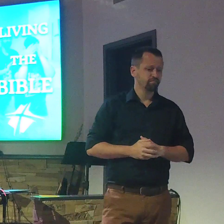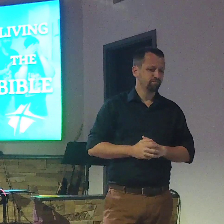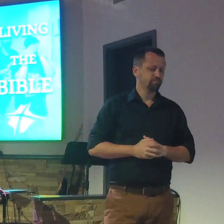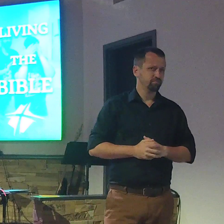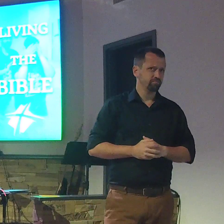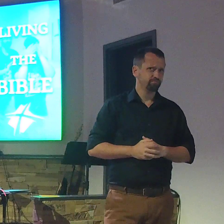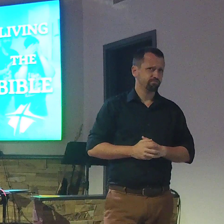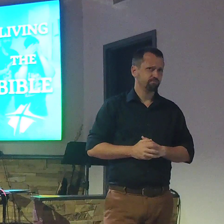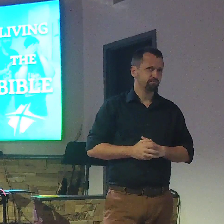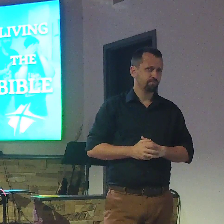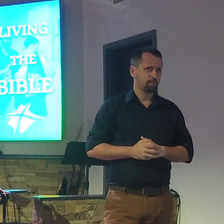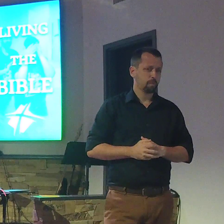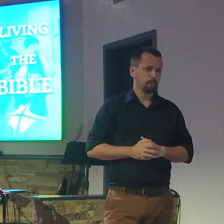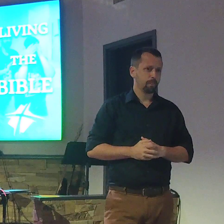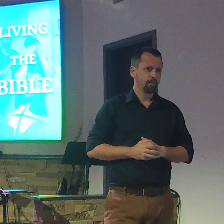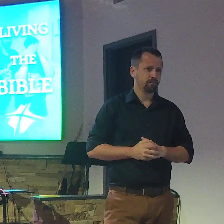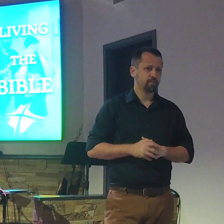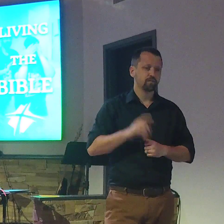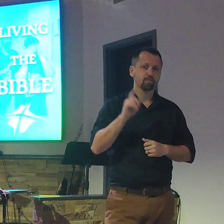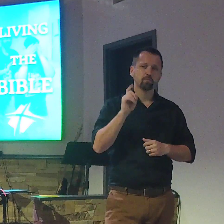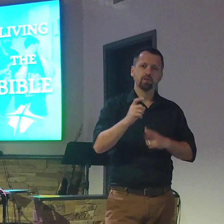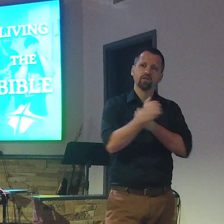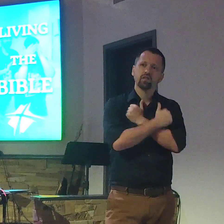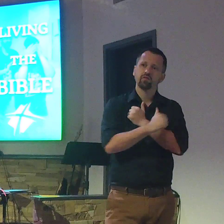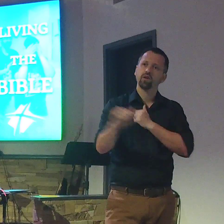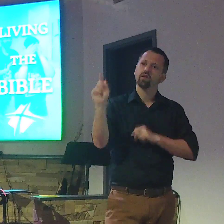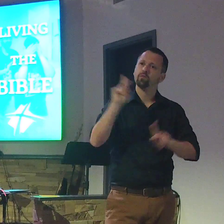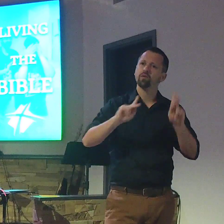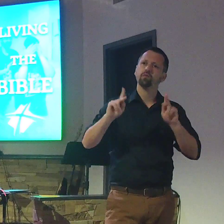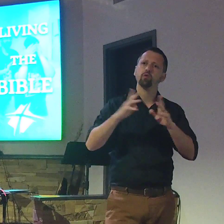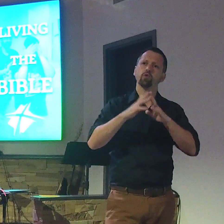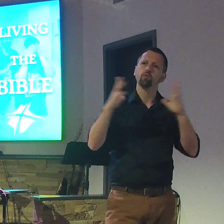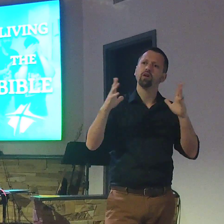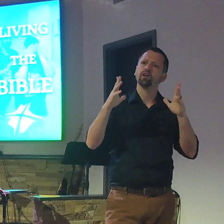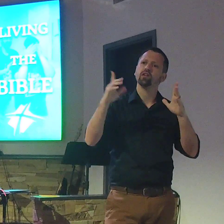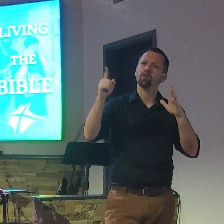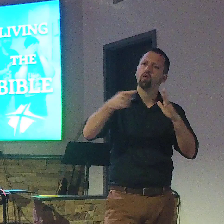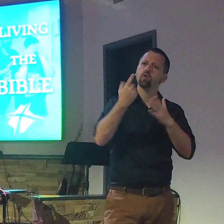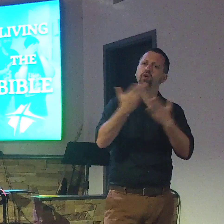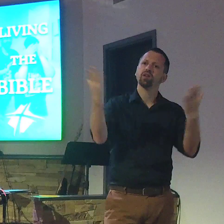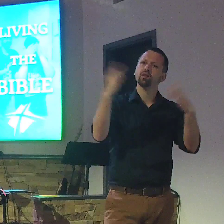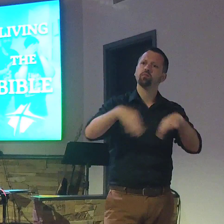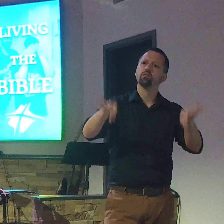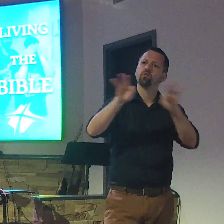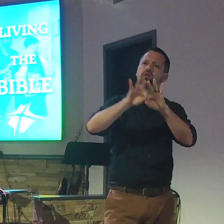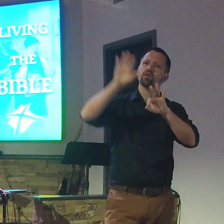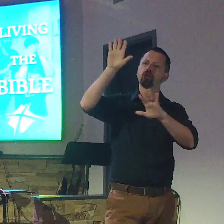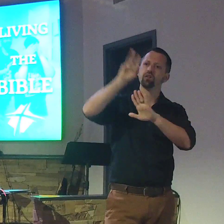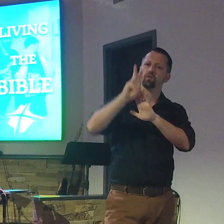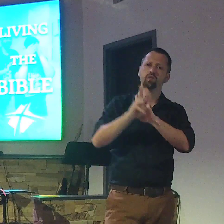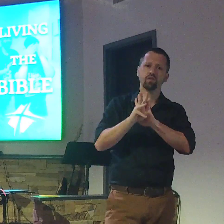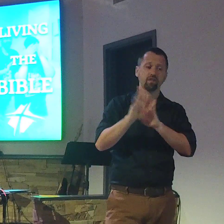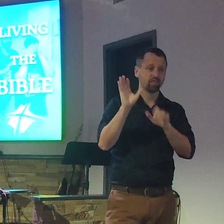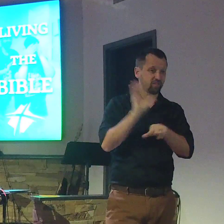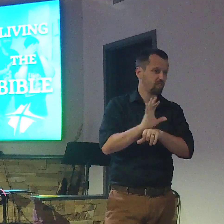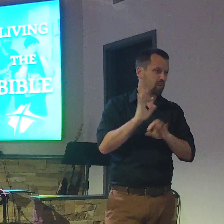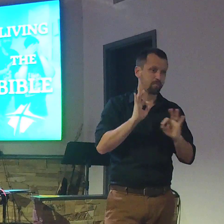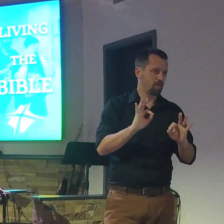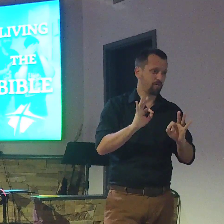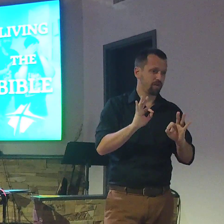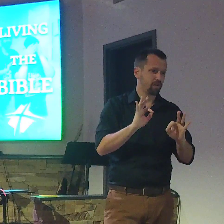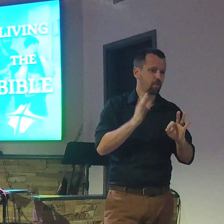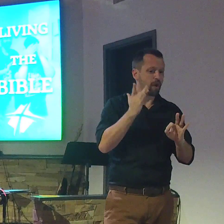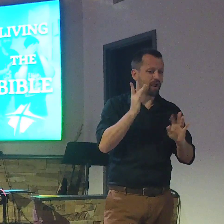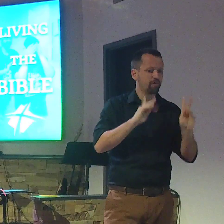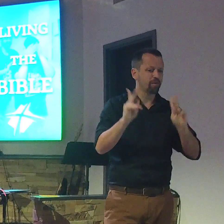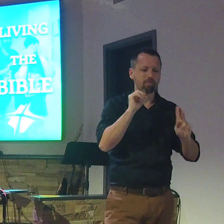nothing matters more to us than the will of God and His glory. The church won't be perfect because it's made up of imperfect people. Amen?